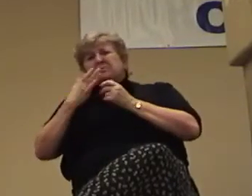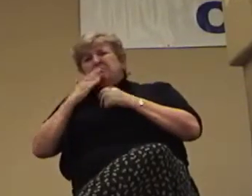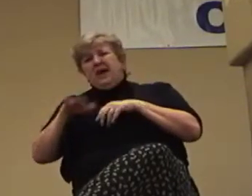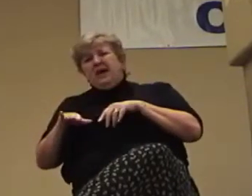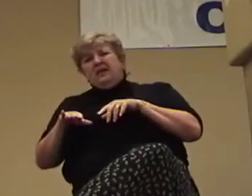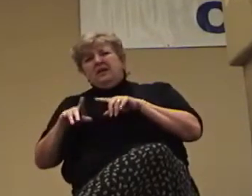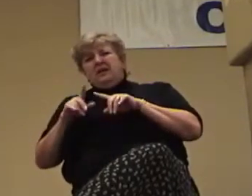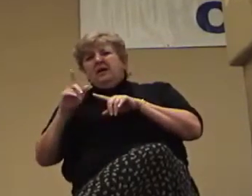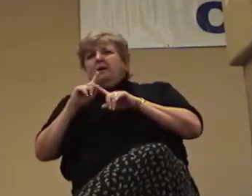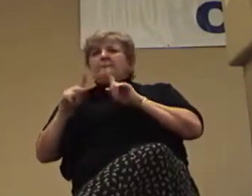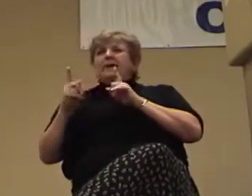You know what I mean?